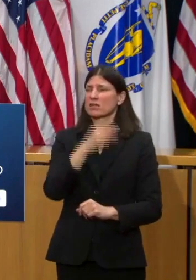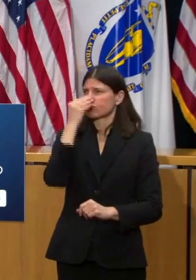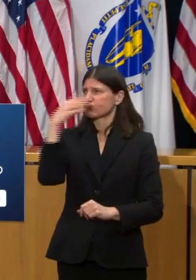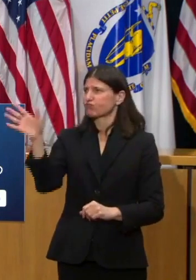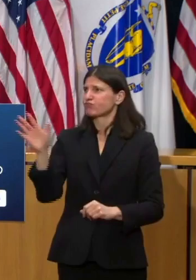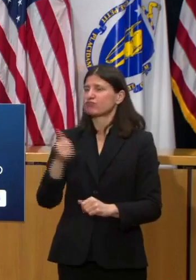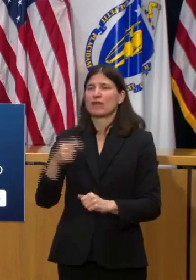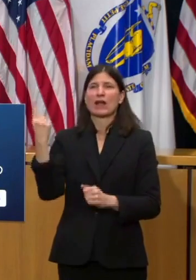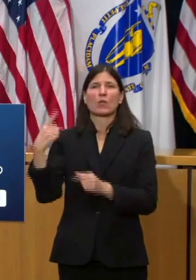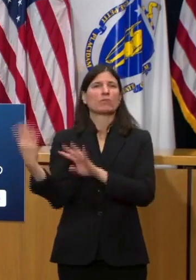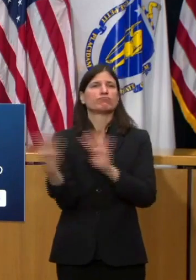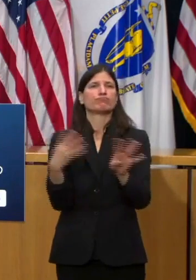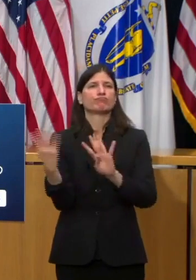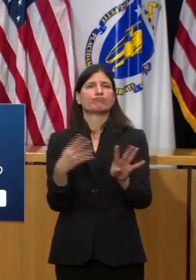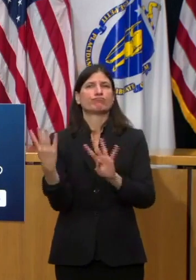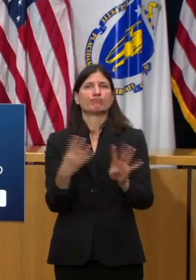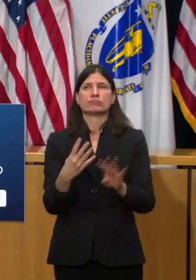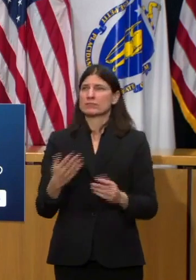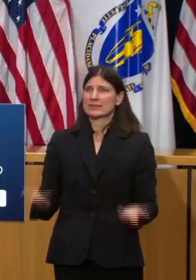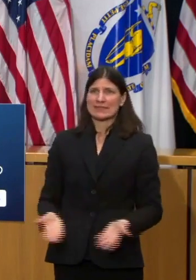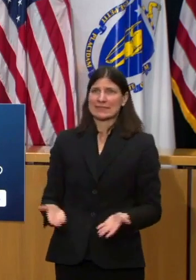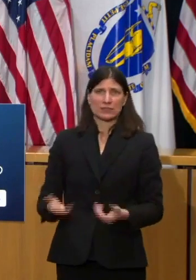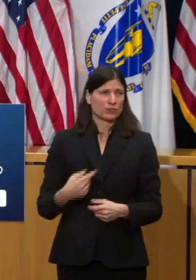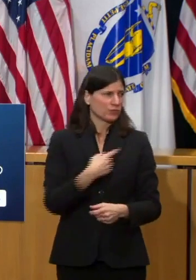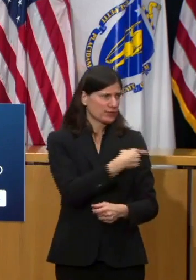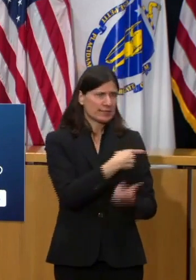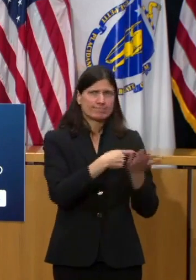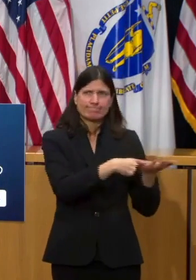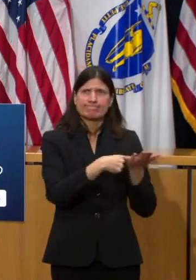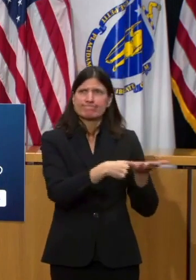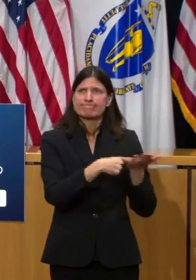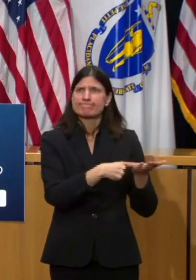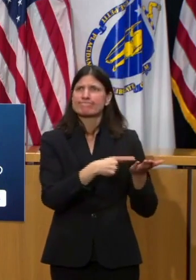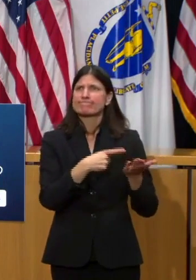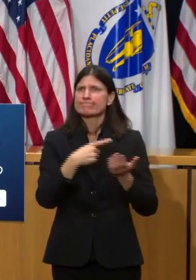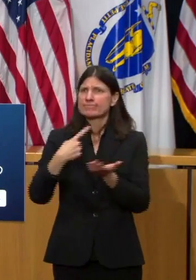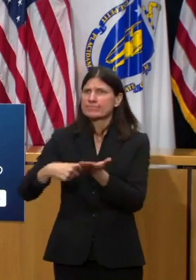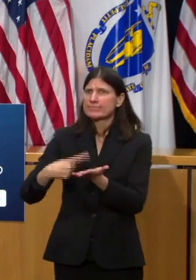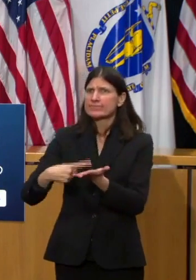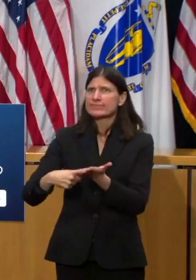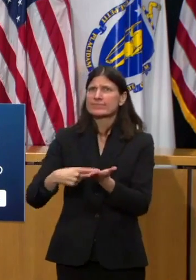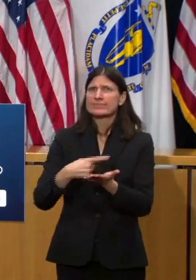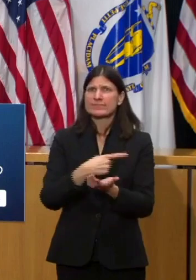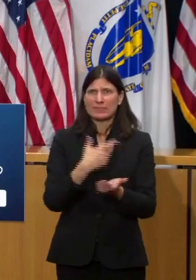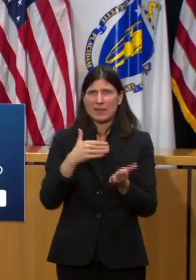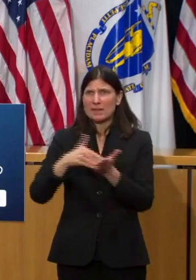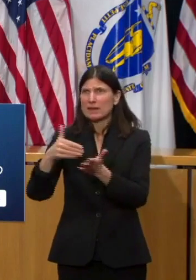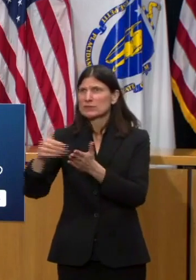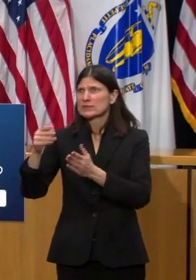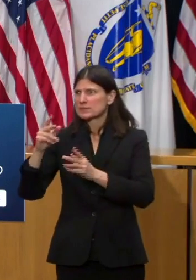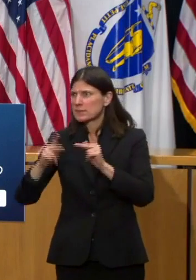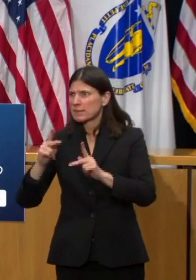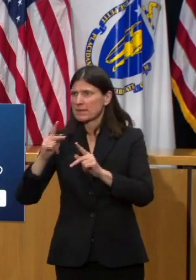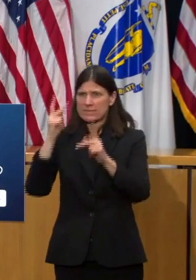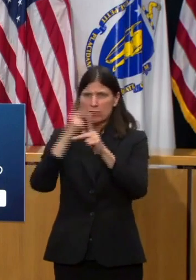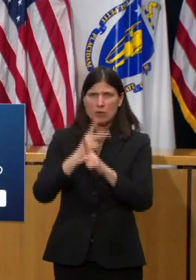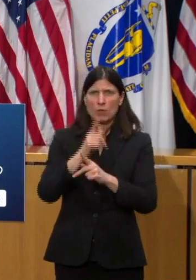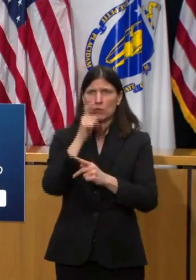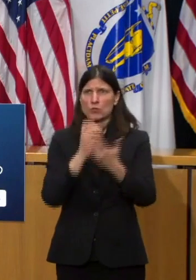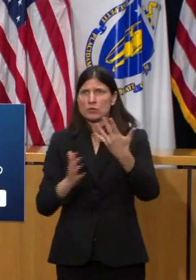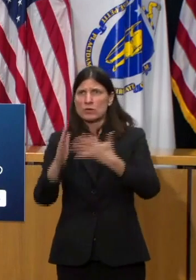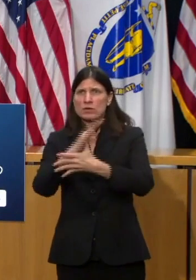I know it's thousands. I was just making sure I didn't overplay my hand there. But, and we were also one of the few